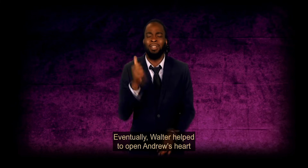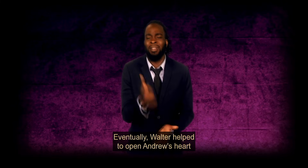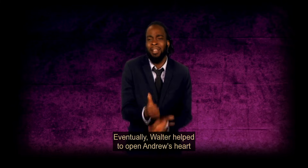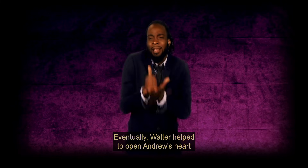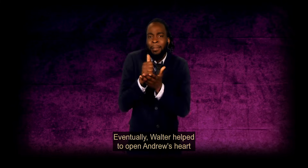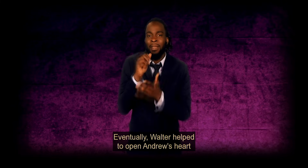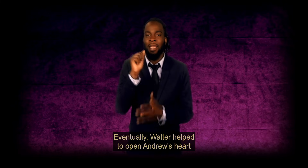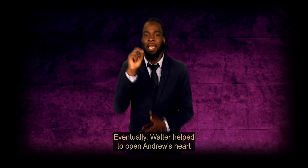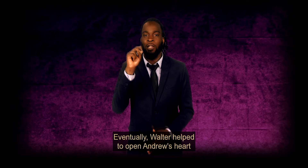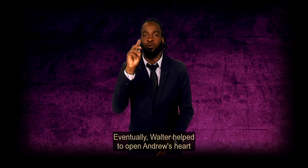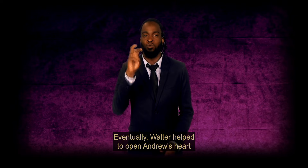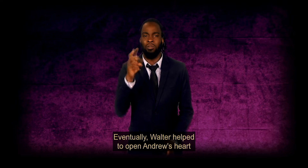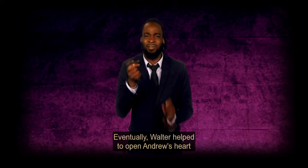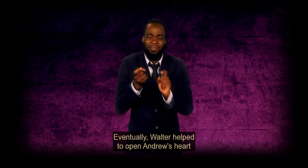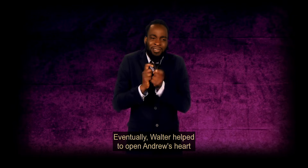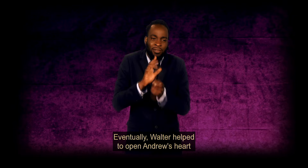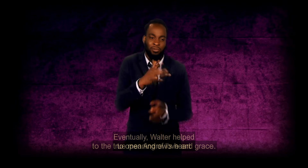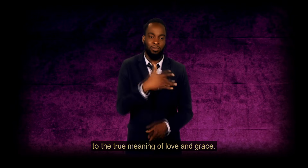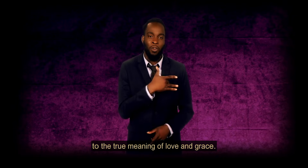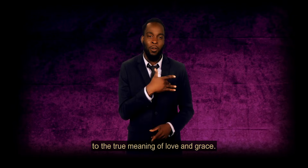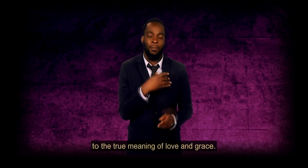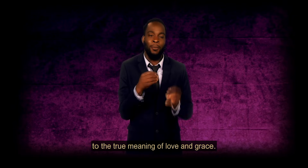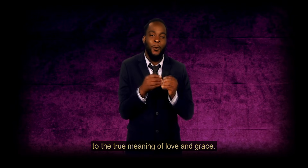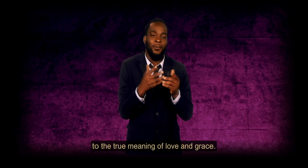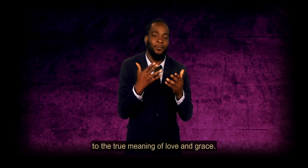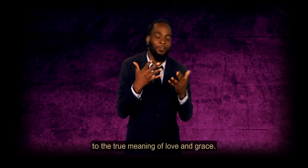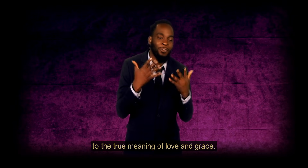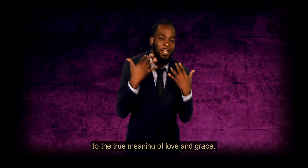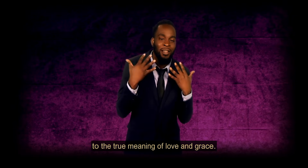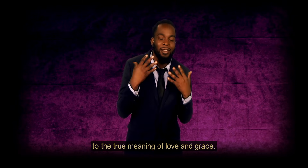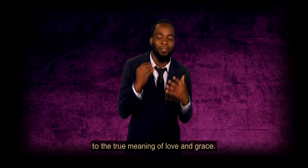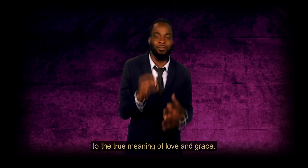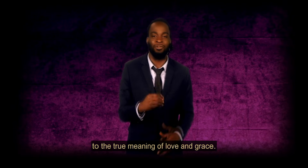Eventually, Walter helped to open Andrew's heart to the true meaning of love and grace.